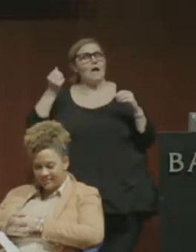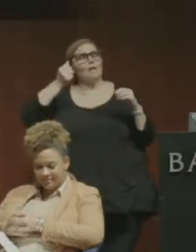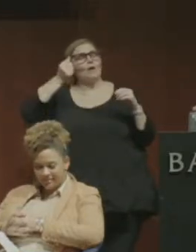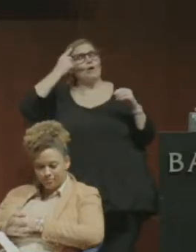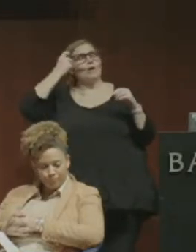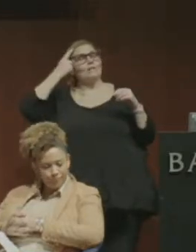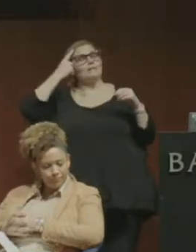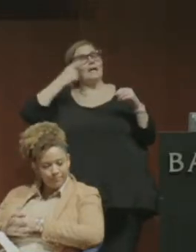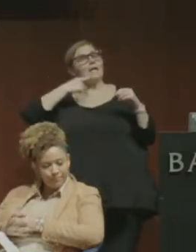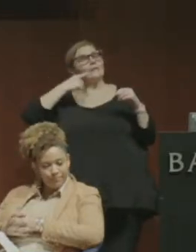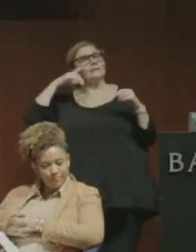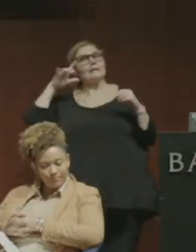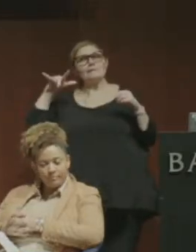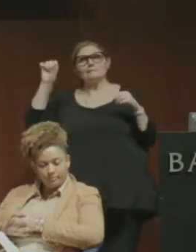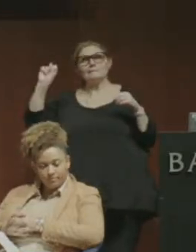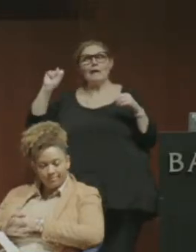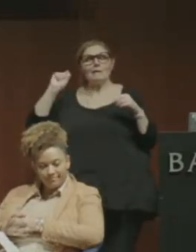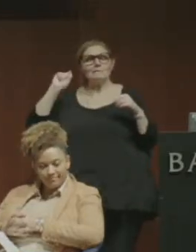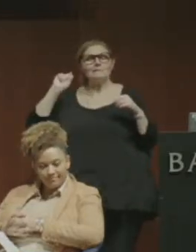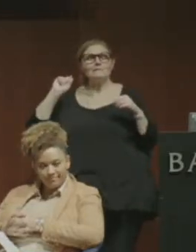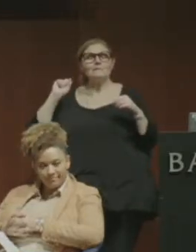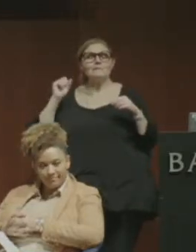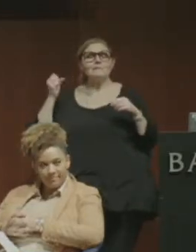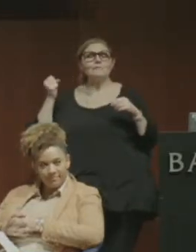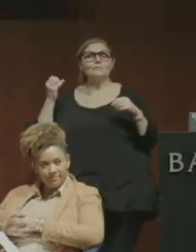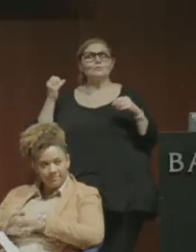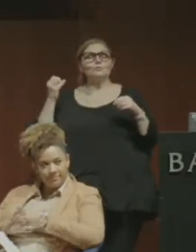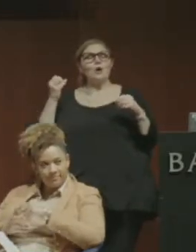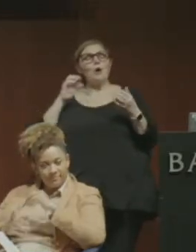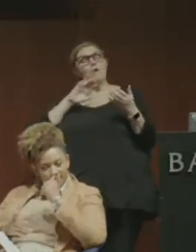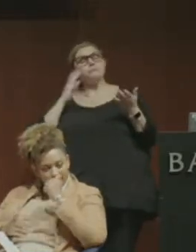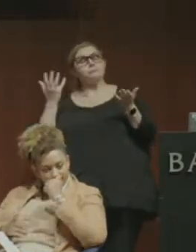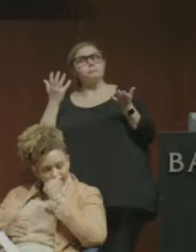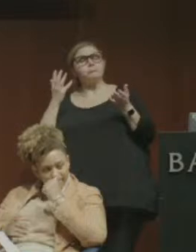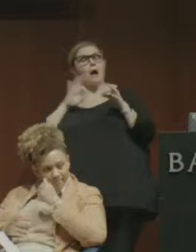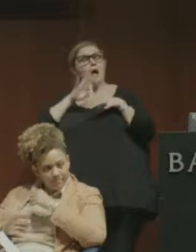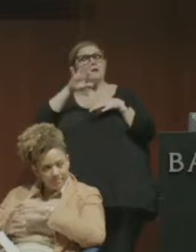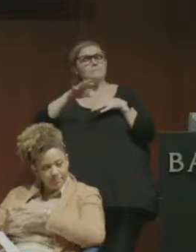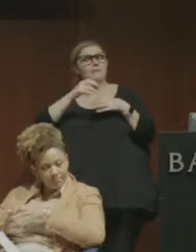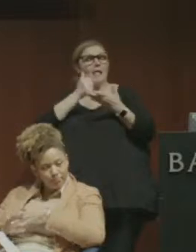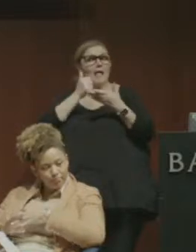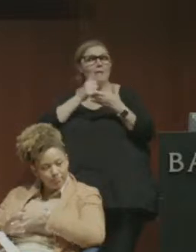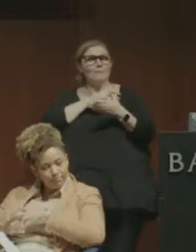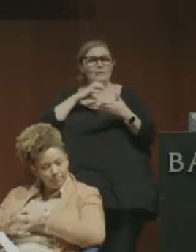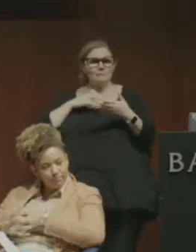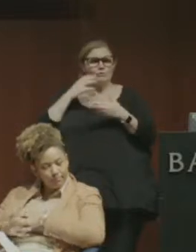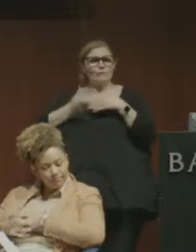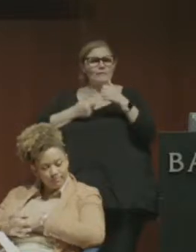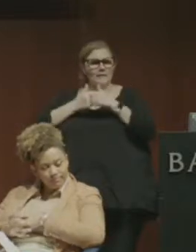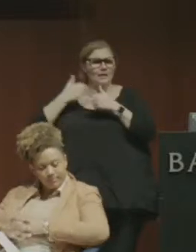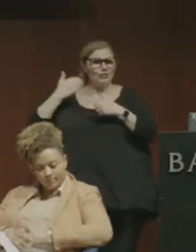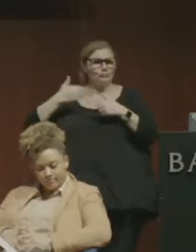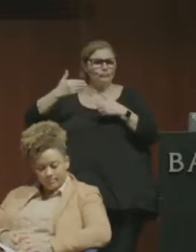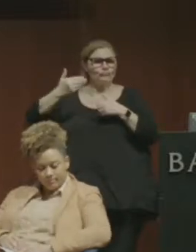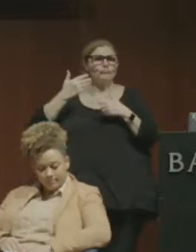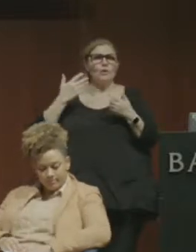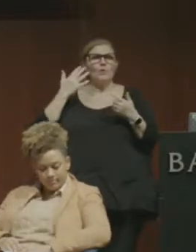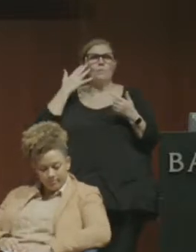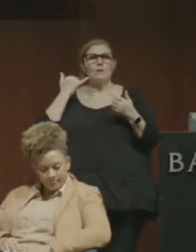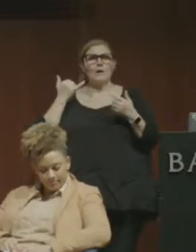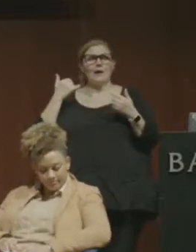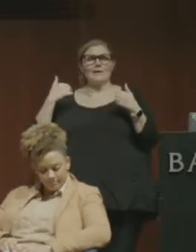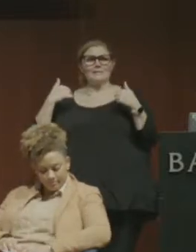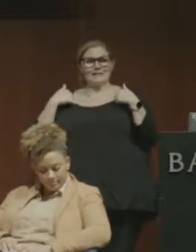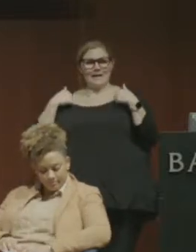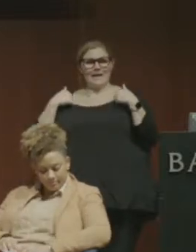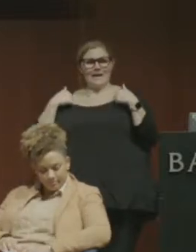understandably, I said yes. So I've intermittently contributed to the commission over the years since,